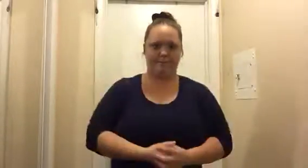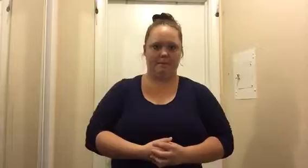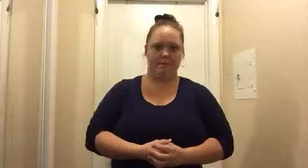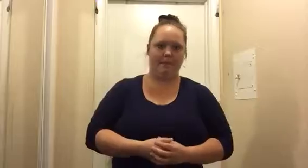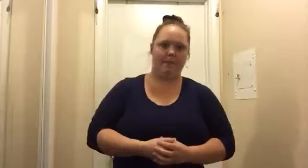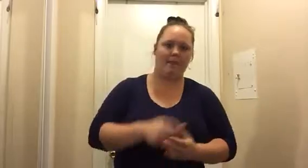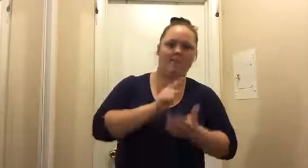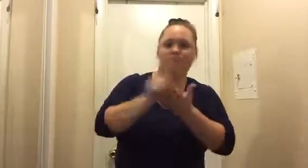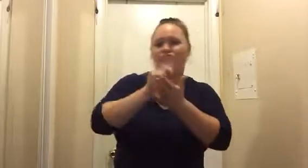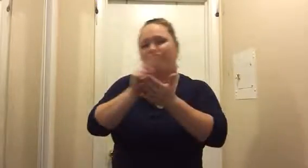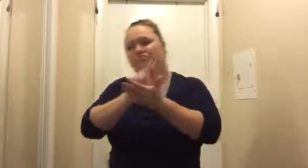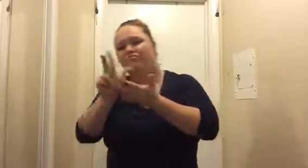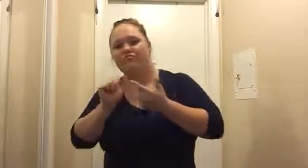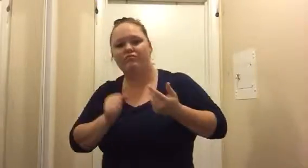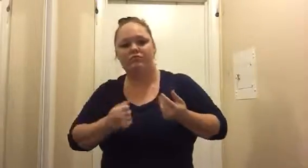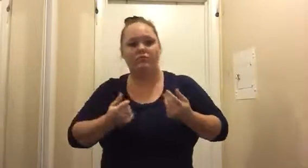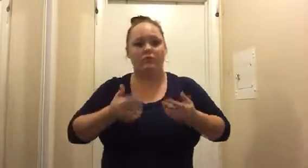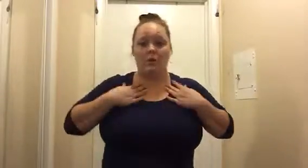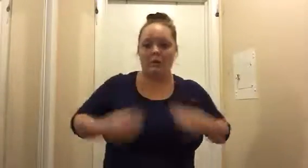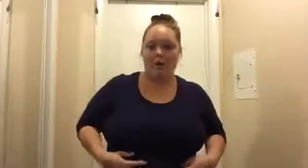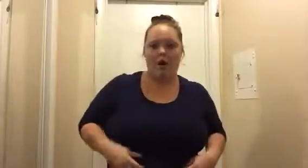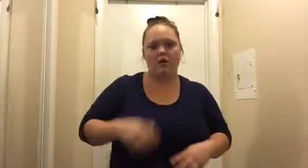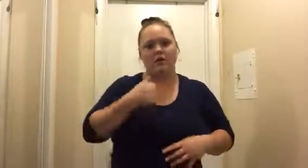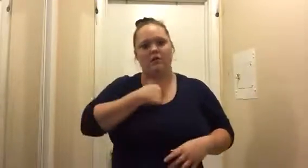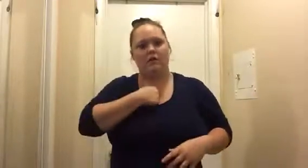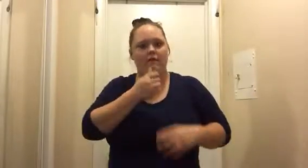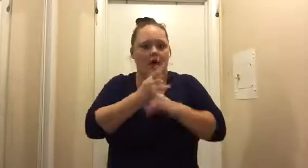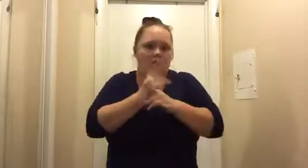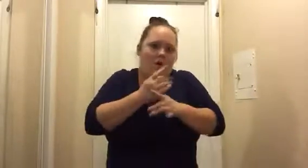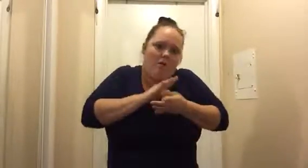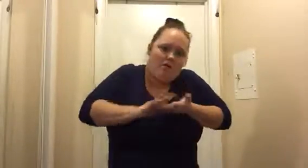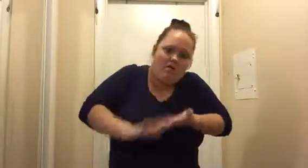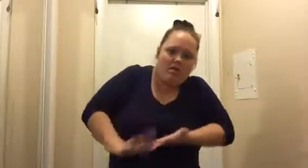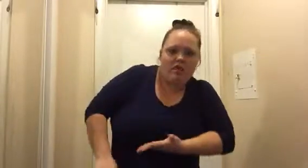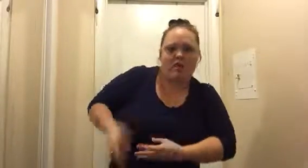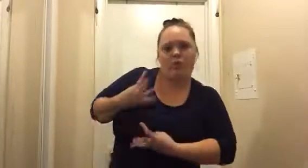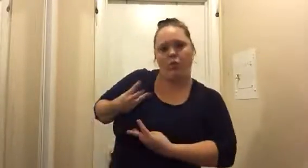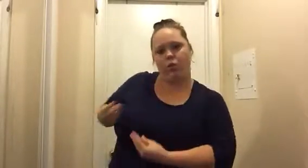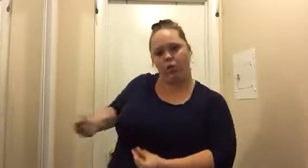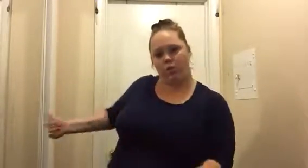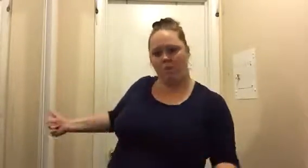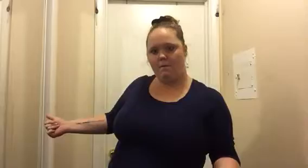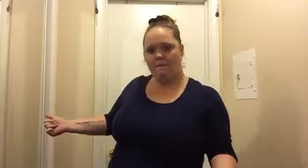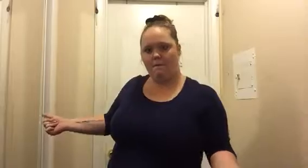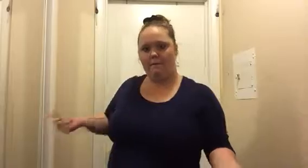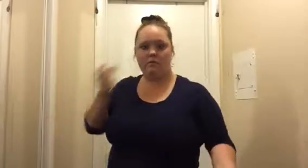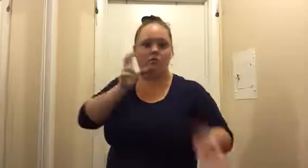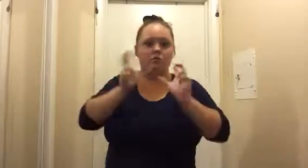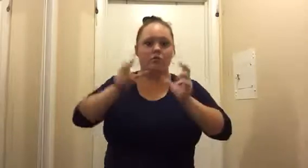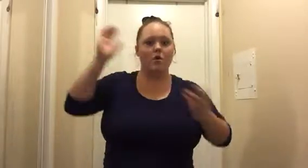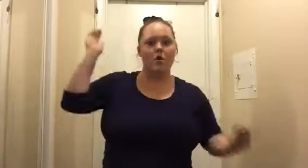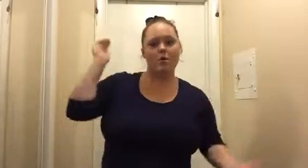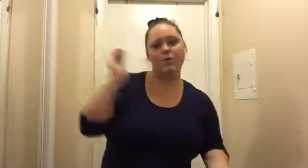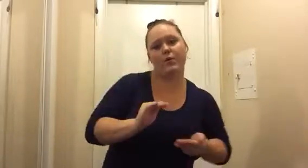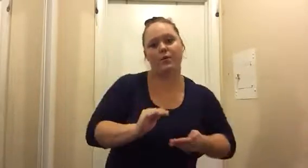is slowly detoxed, drinking levels dramatically decrease because your cravings for